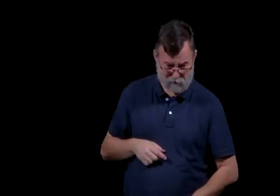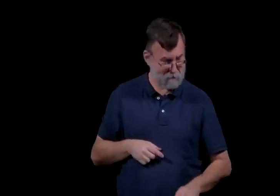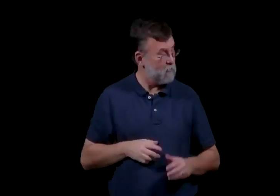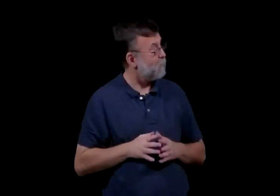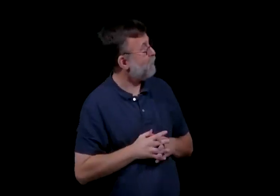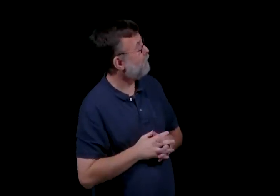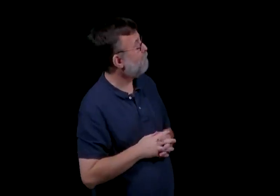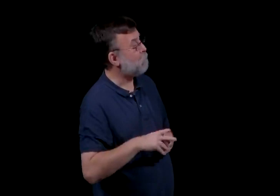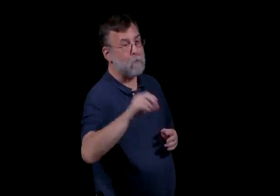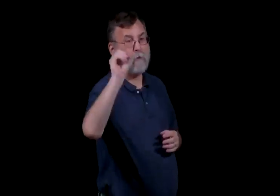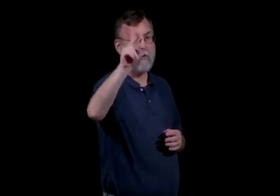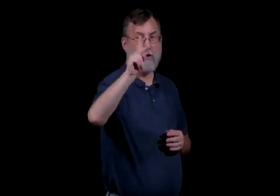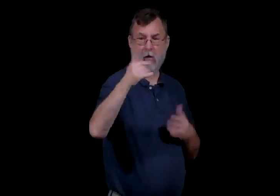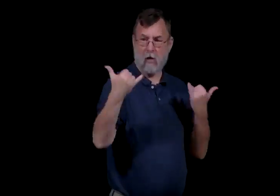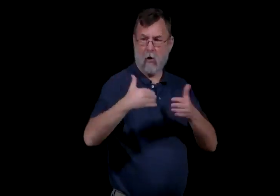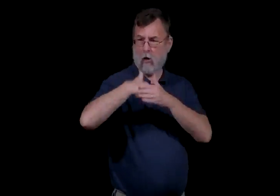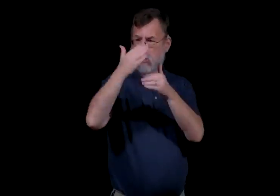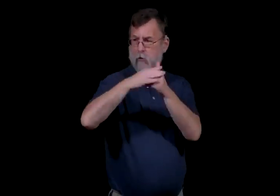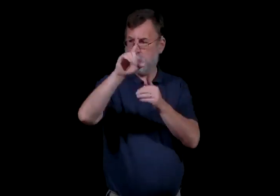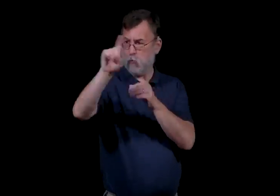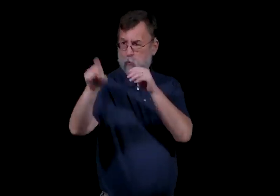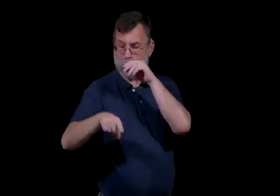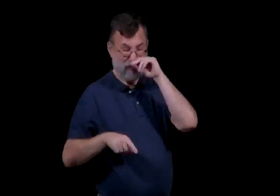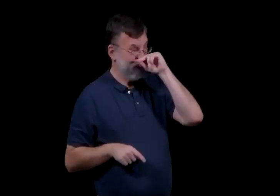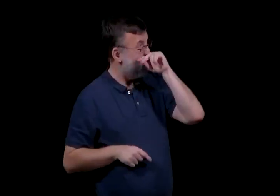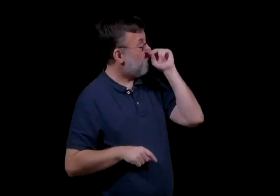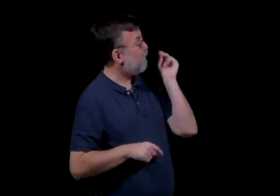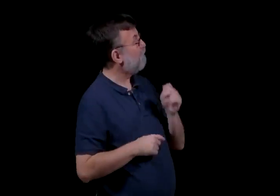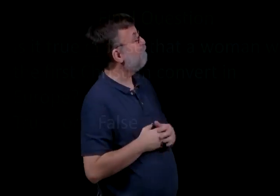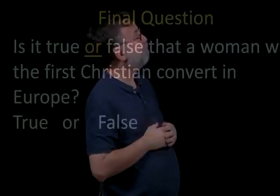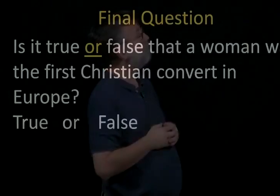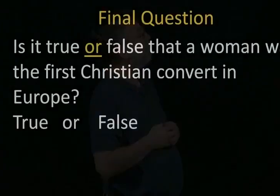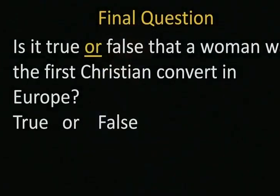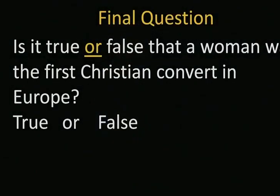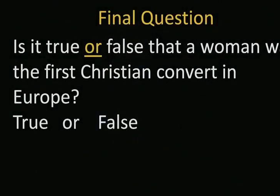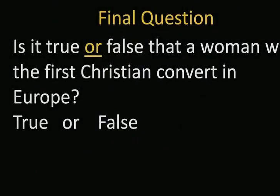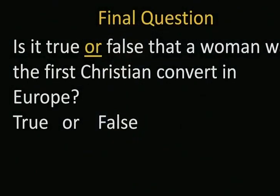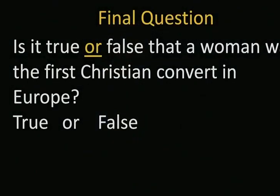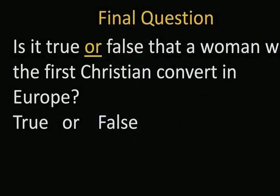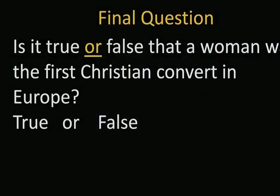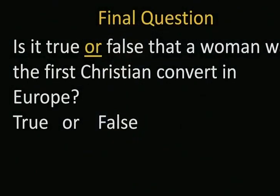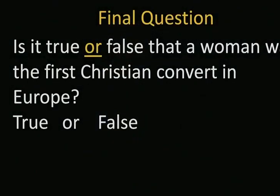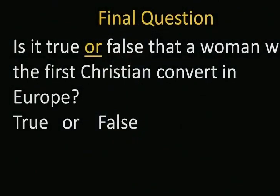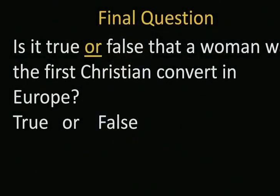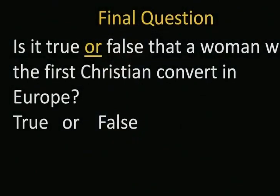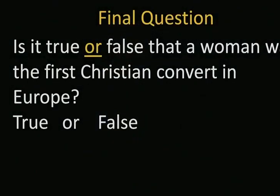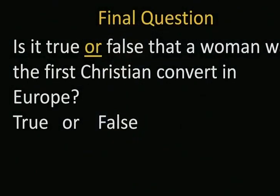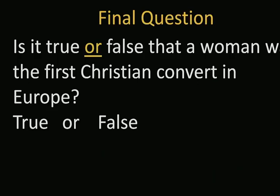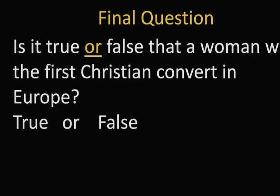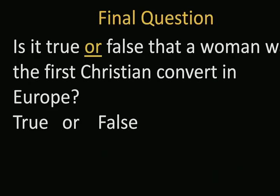So this is why the Pharisees probably were going to be shocked. Next question.